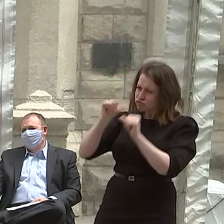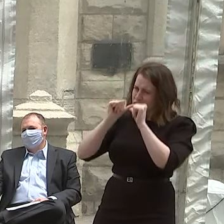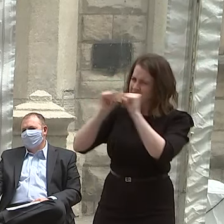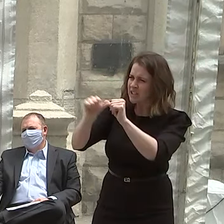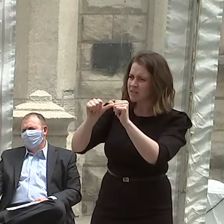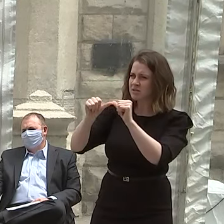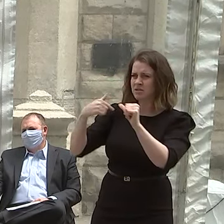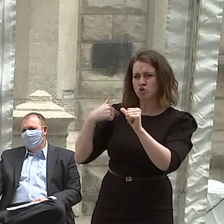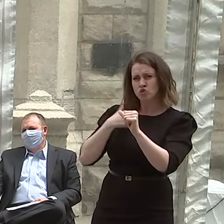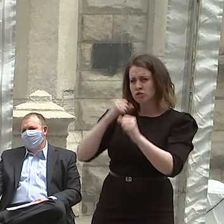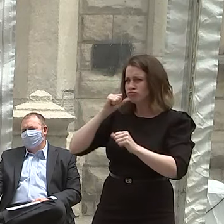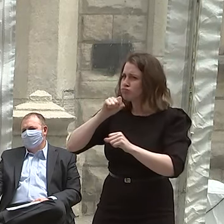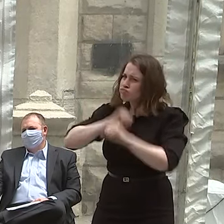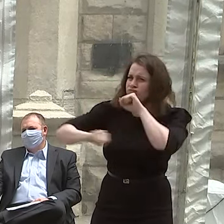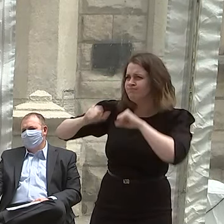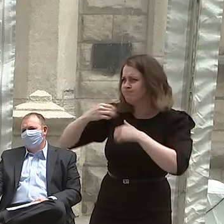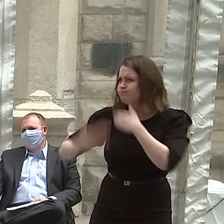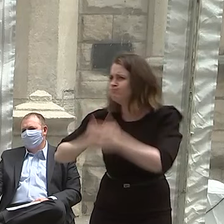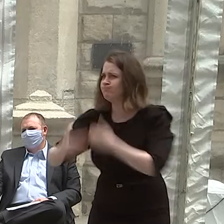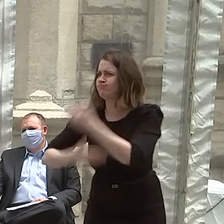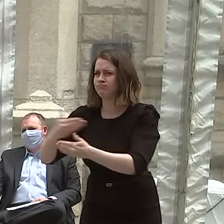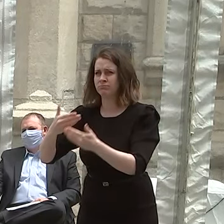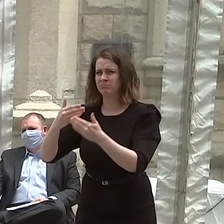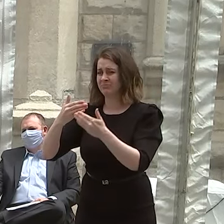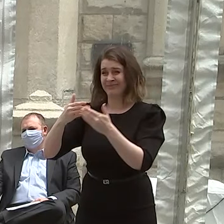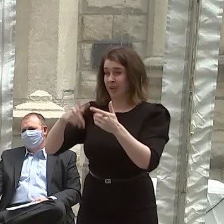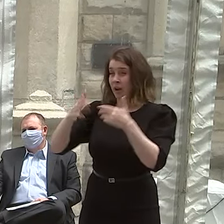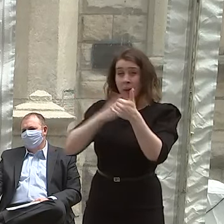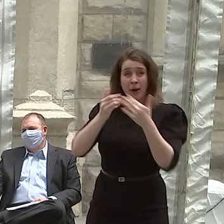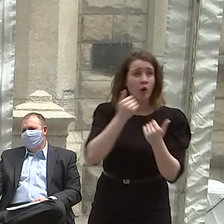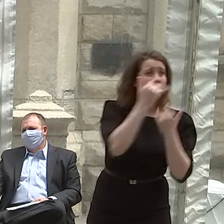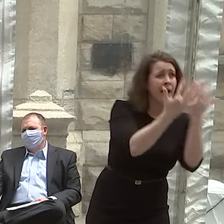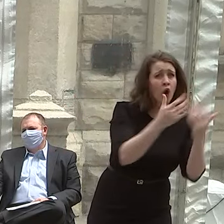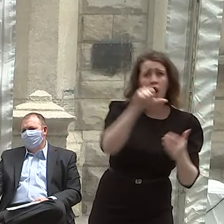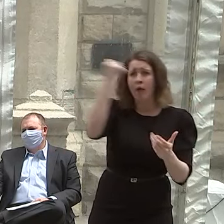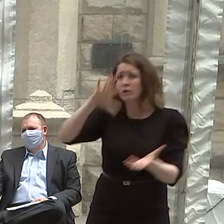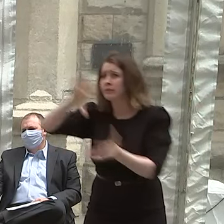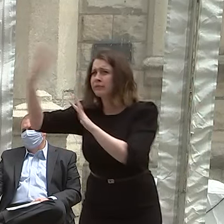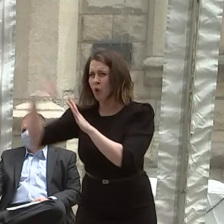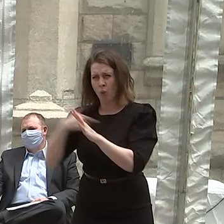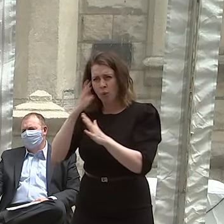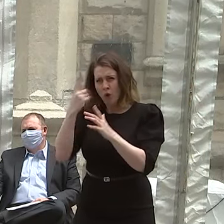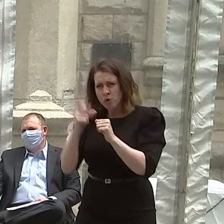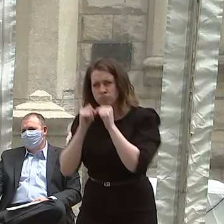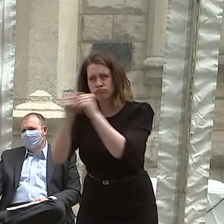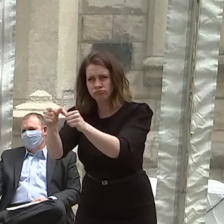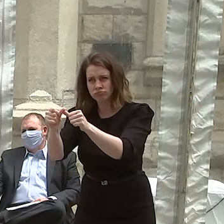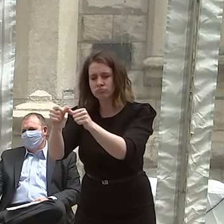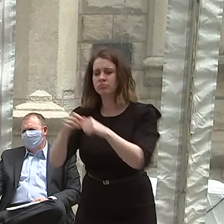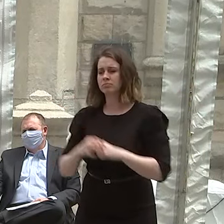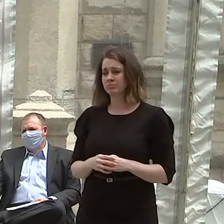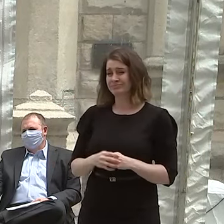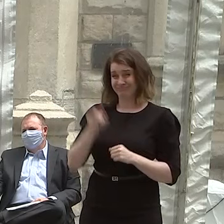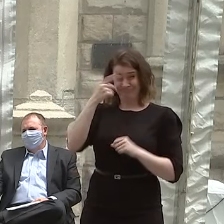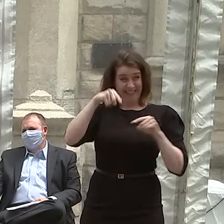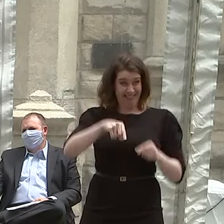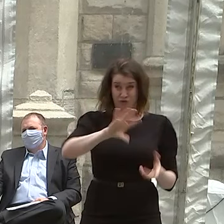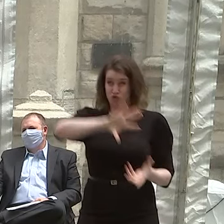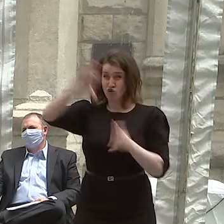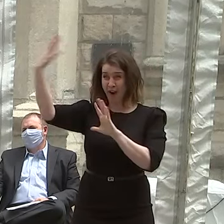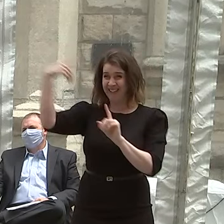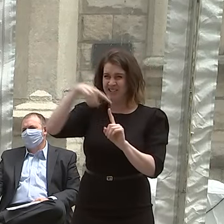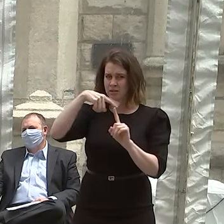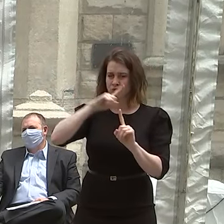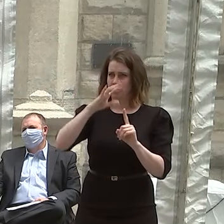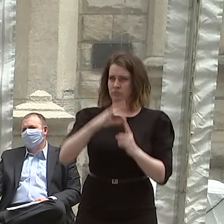rebirth, just as it has so many times before. The crisis we face today is like